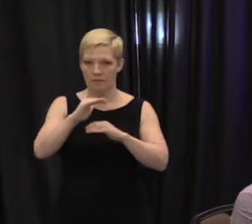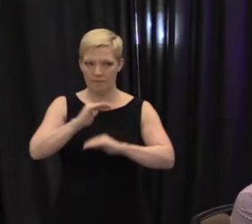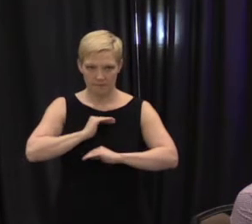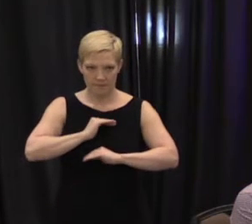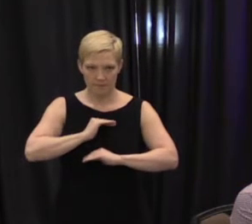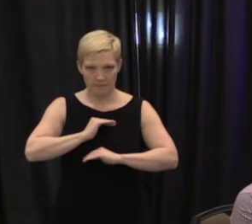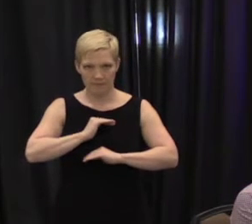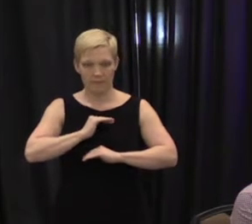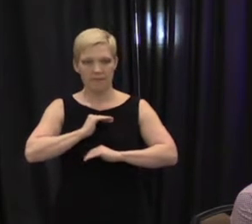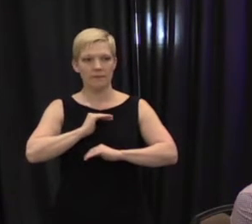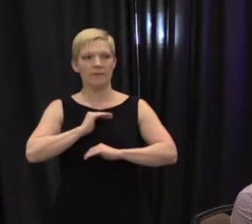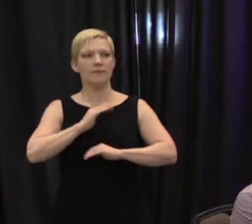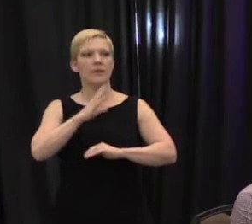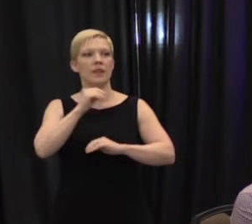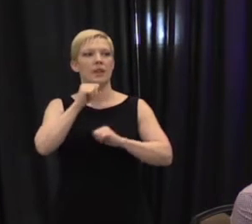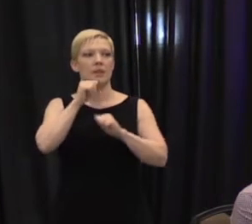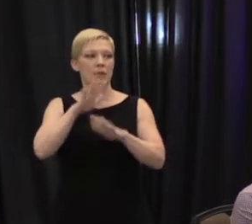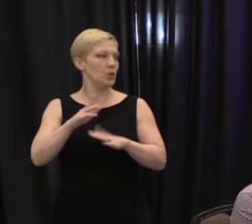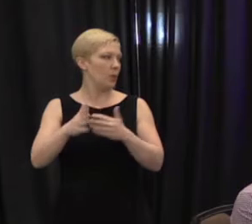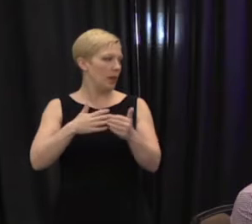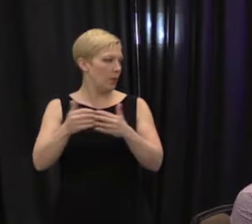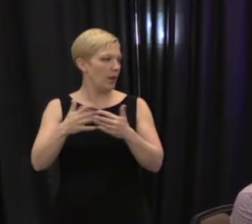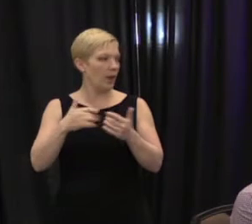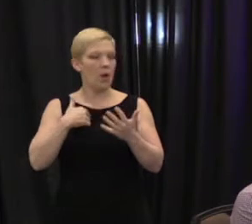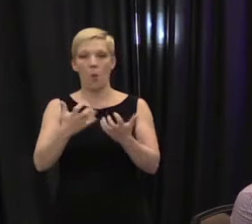But still, bless me anyway. I want more life.